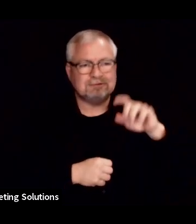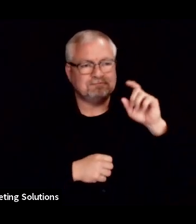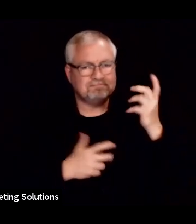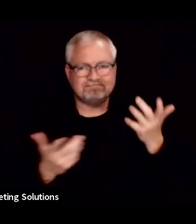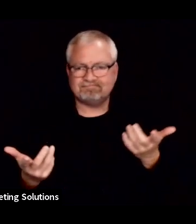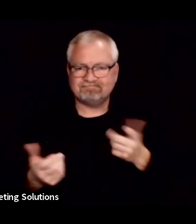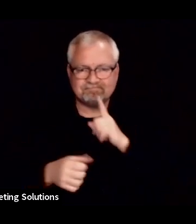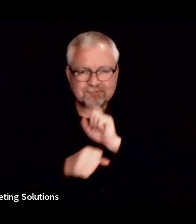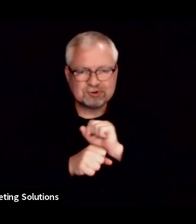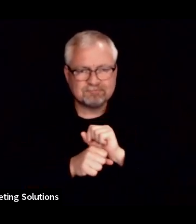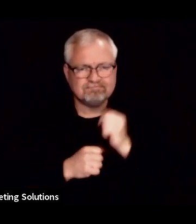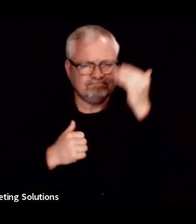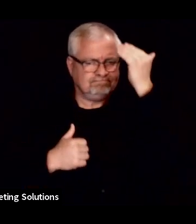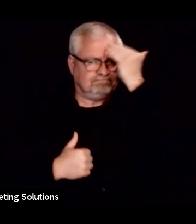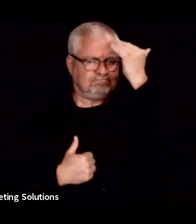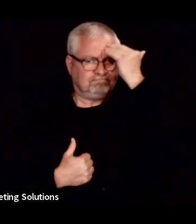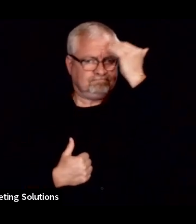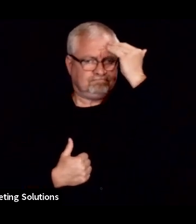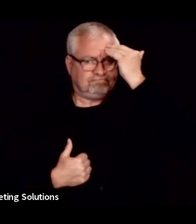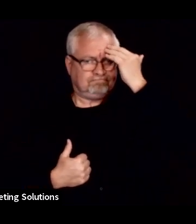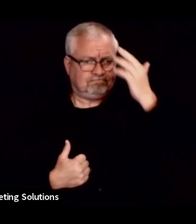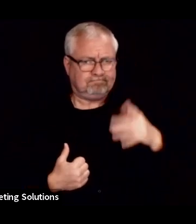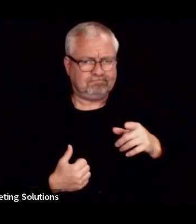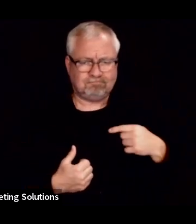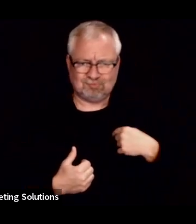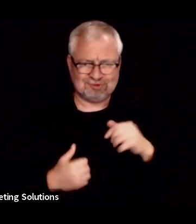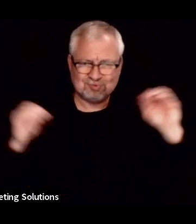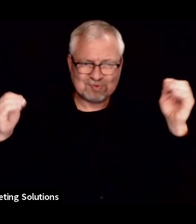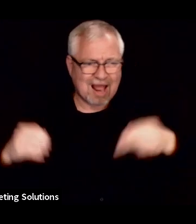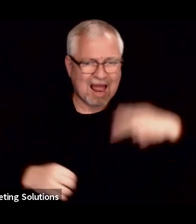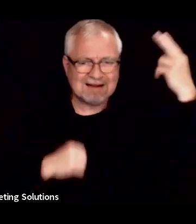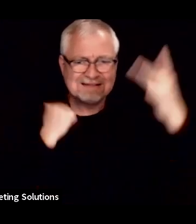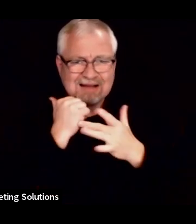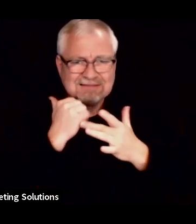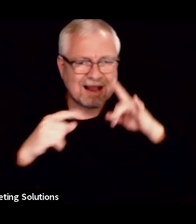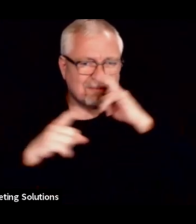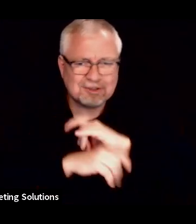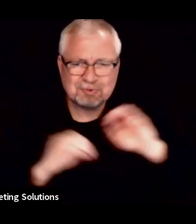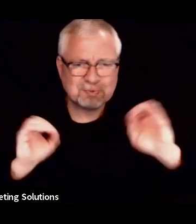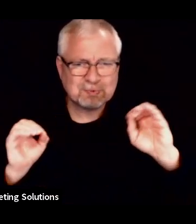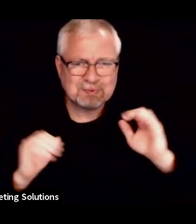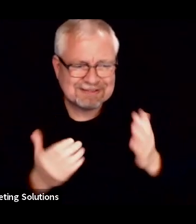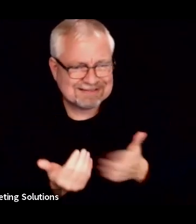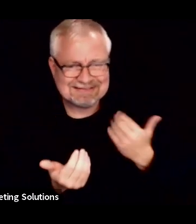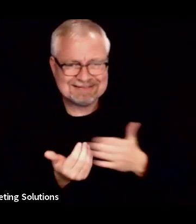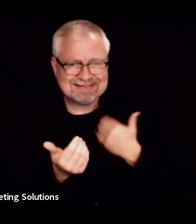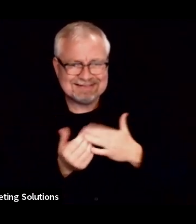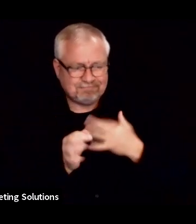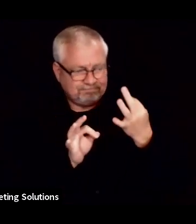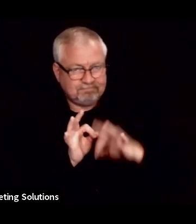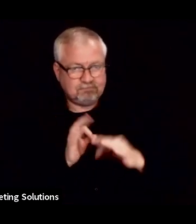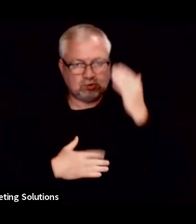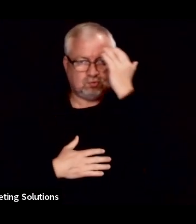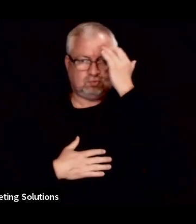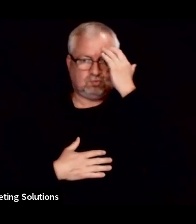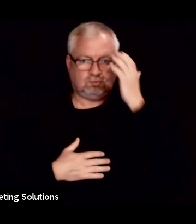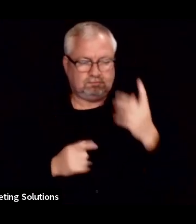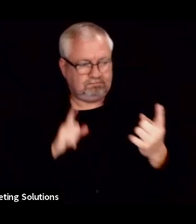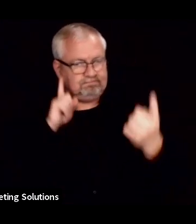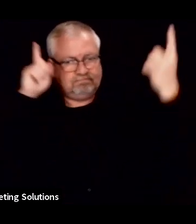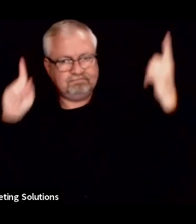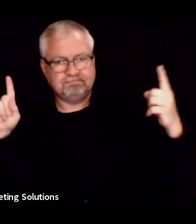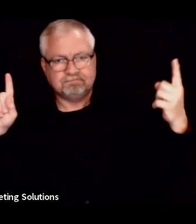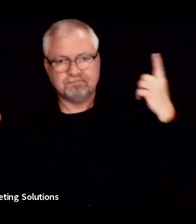not high tech. We know what to do to prevent transmission of this virus. And we need to